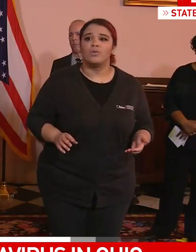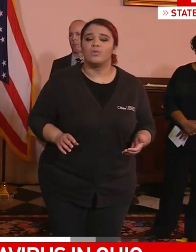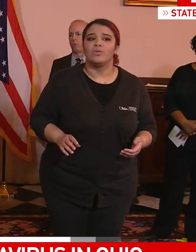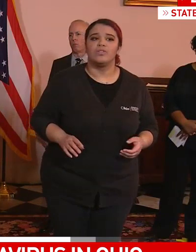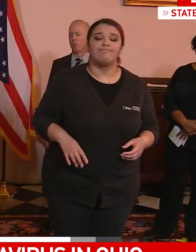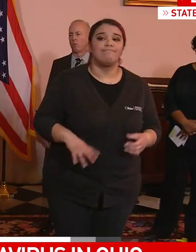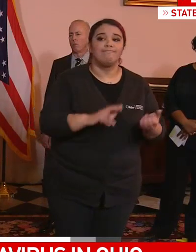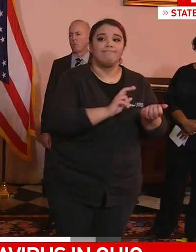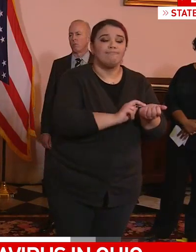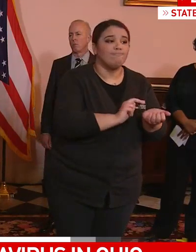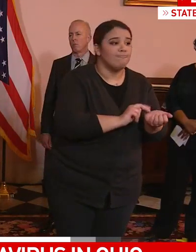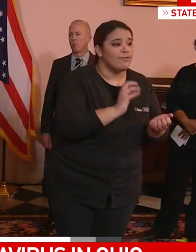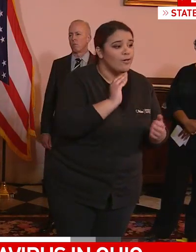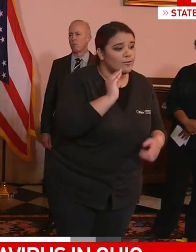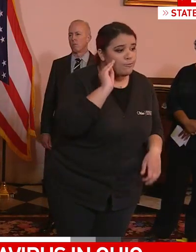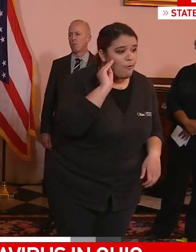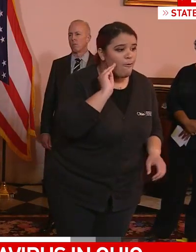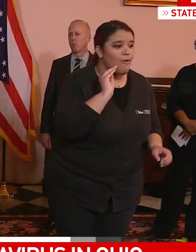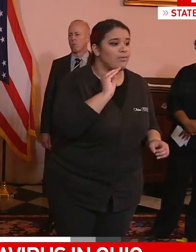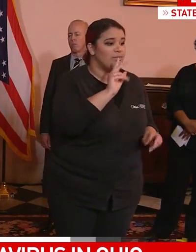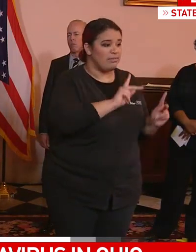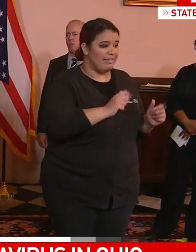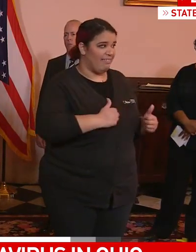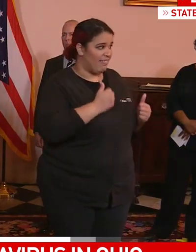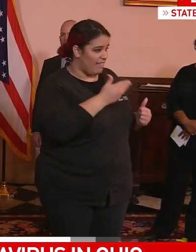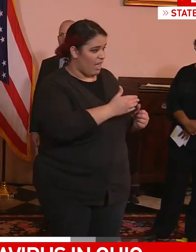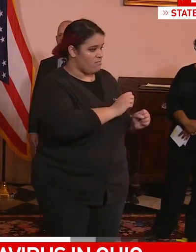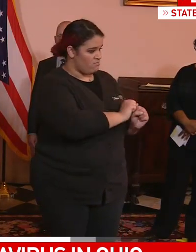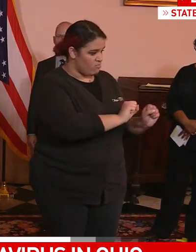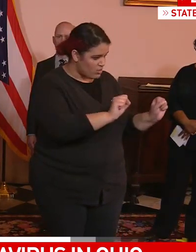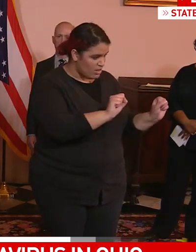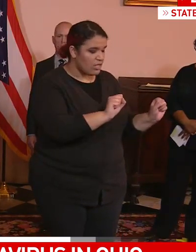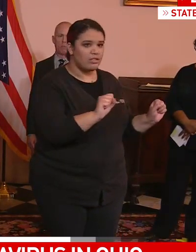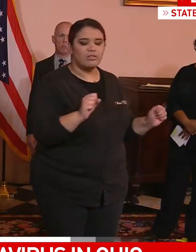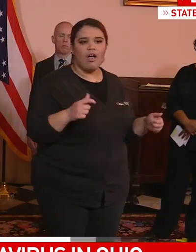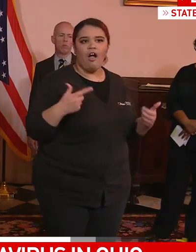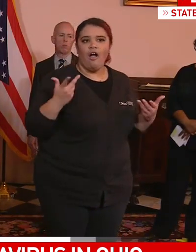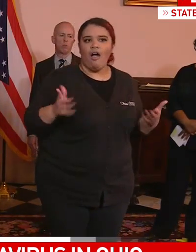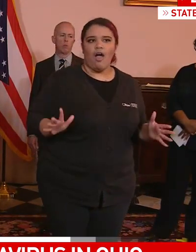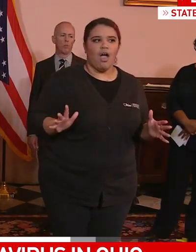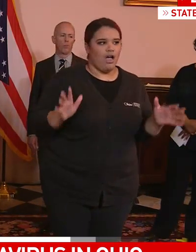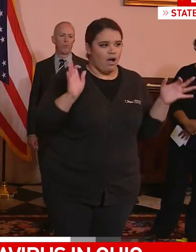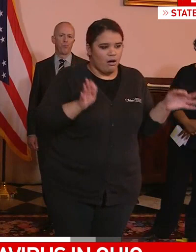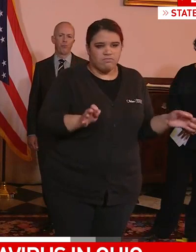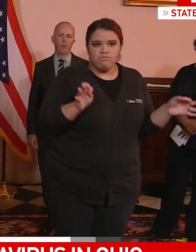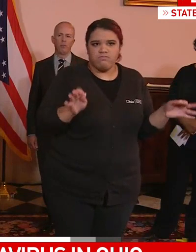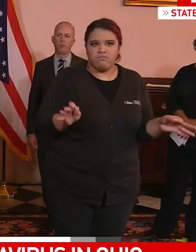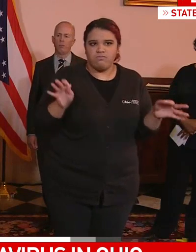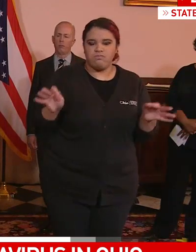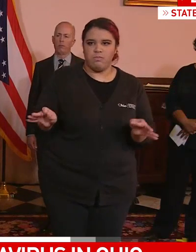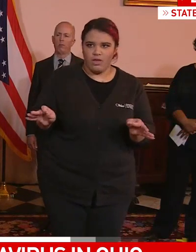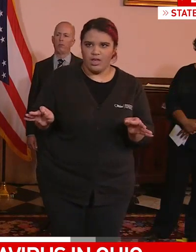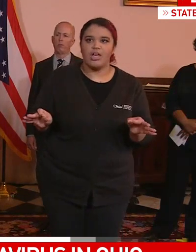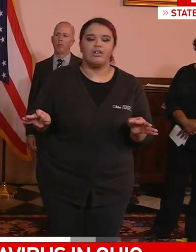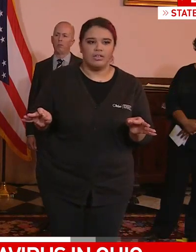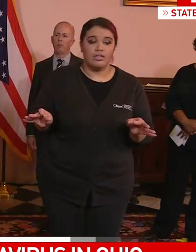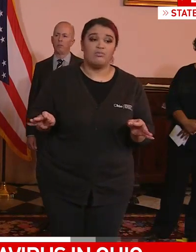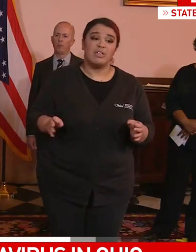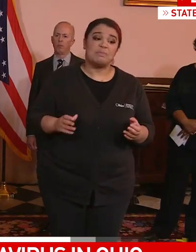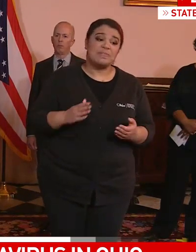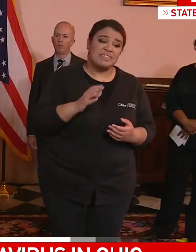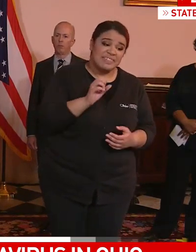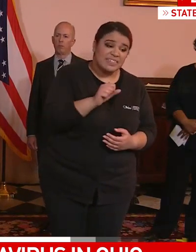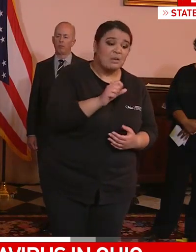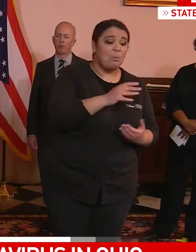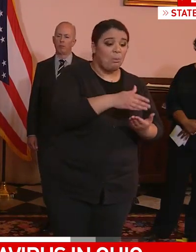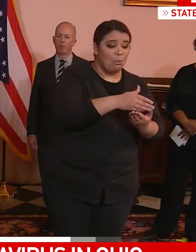nursing homes are protected. So we've done the big things, but there are smaller things that we